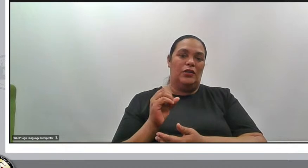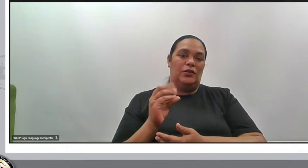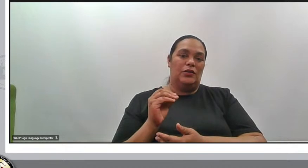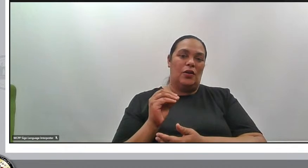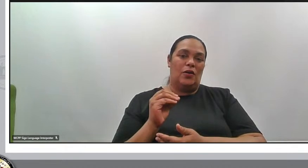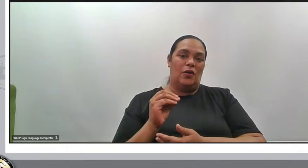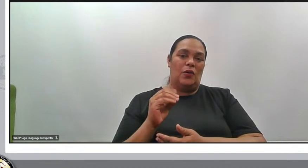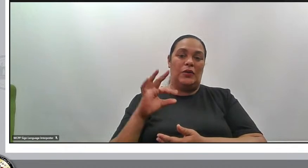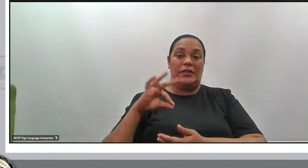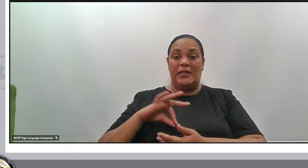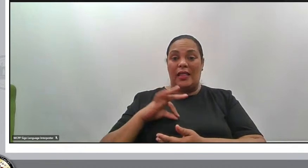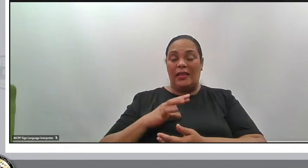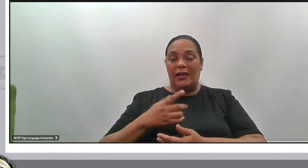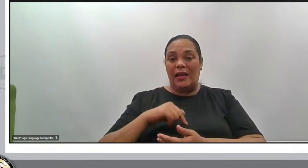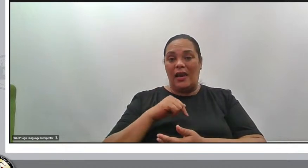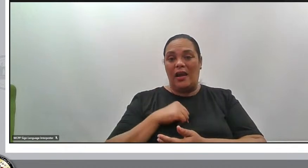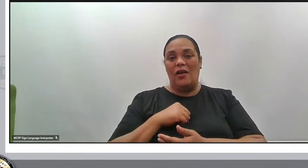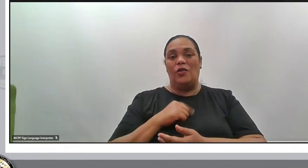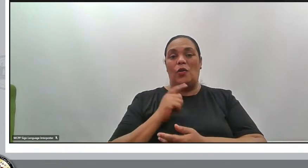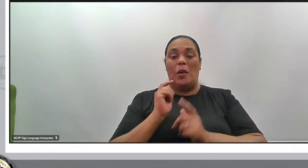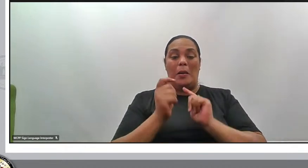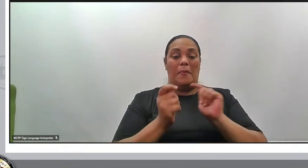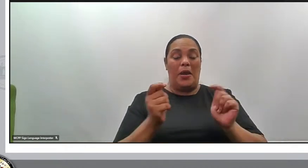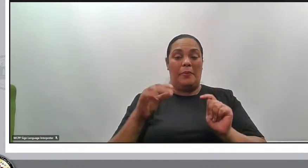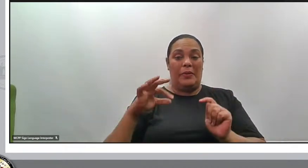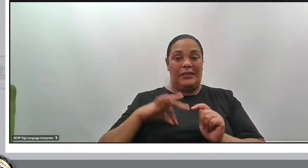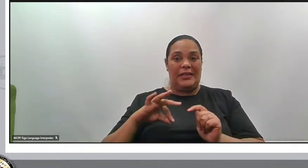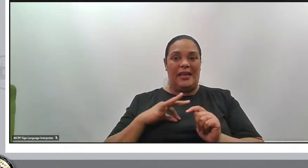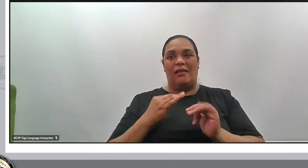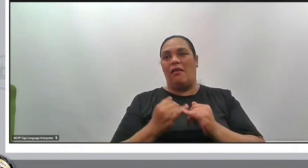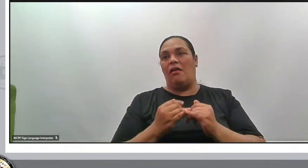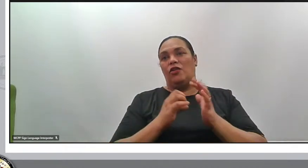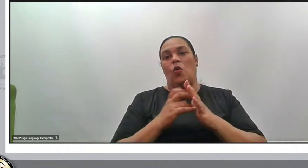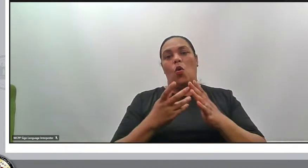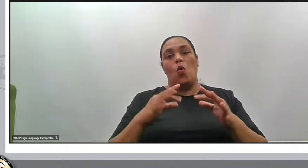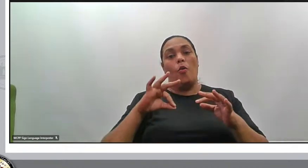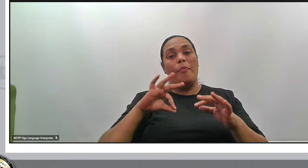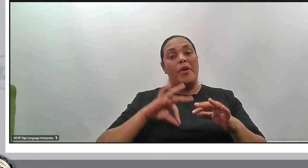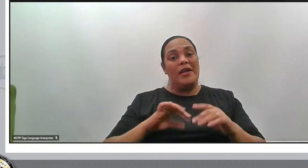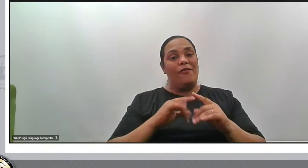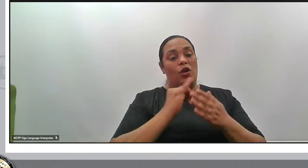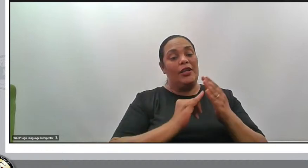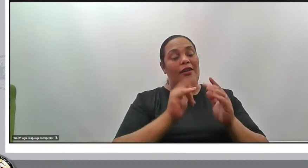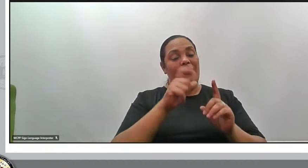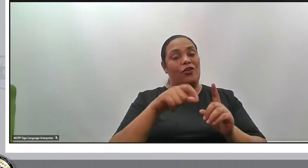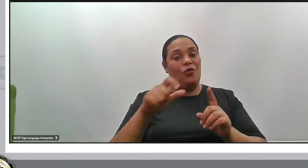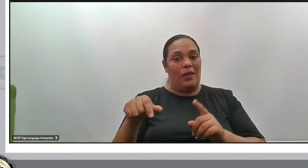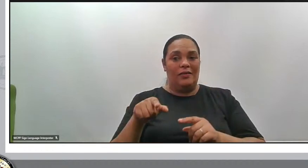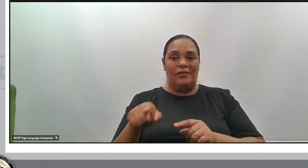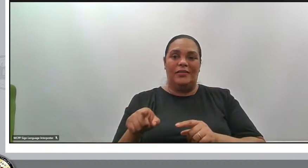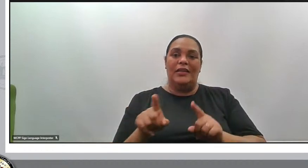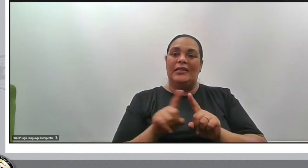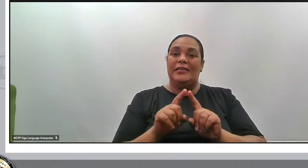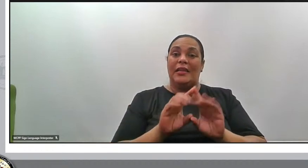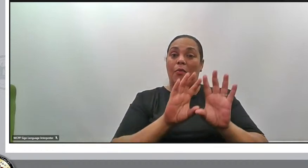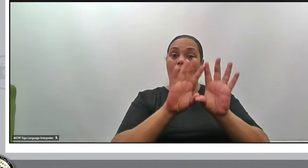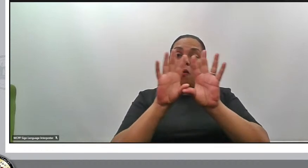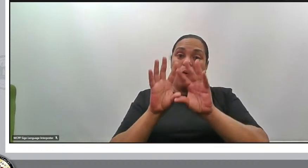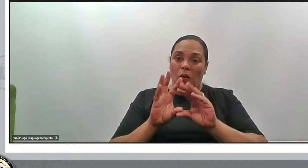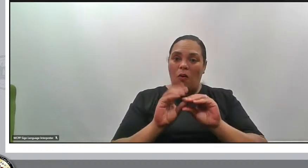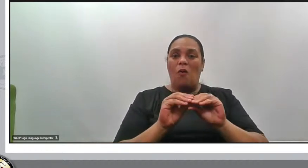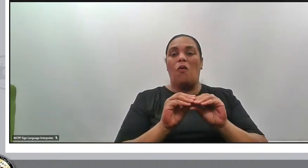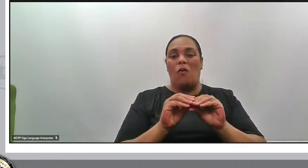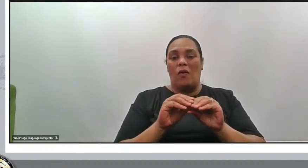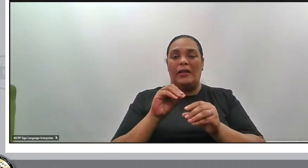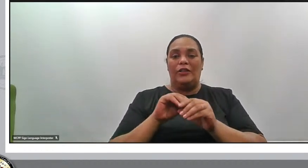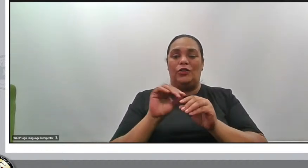our salary, the payments of salaries, for instance, and benefits to individuals, for instance, all of those is then in a